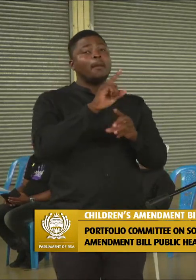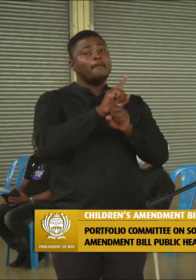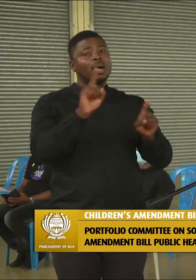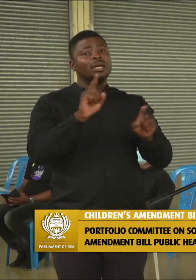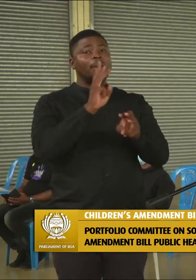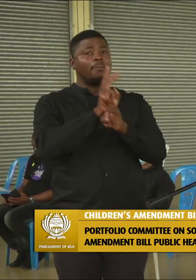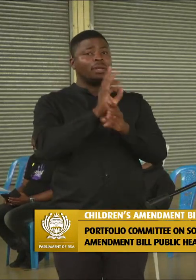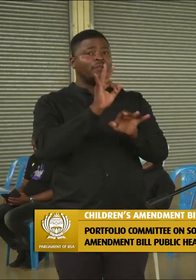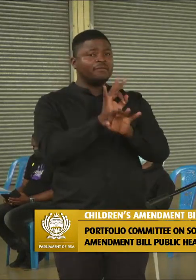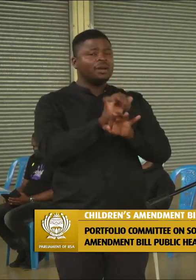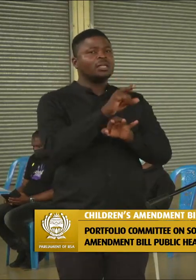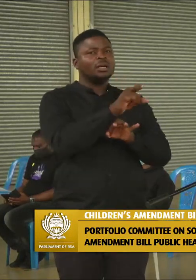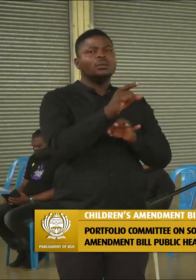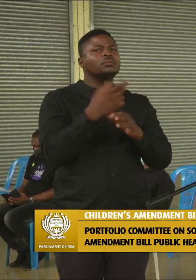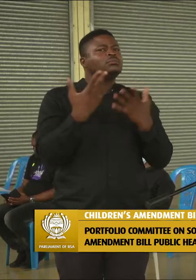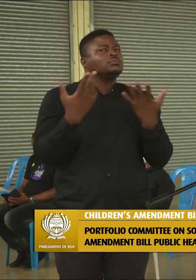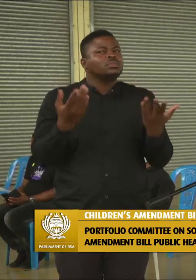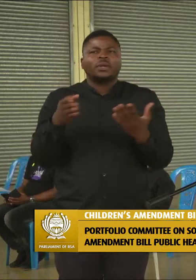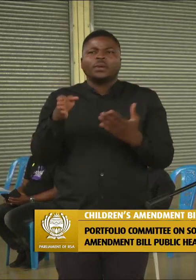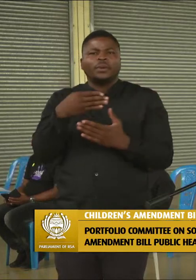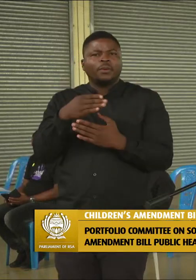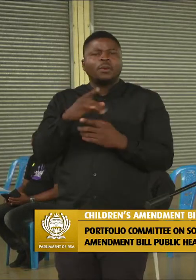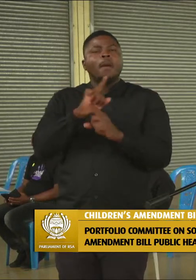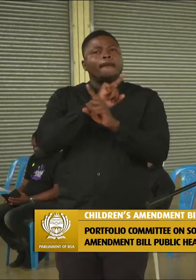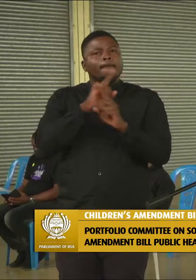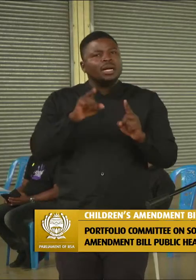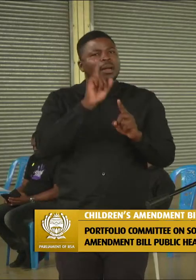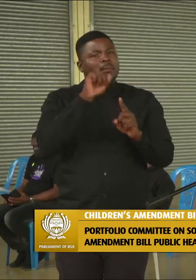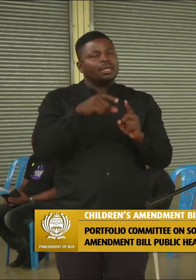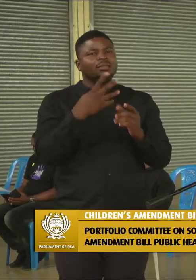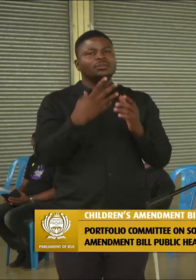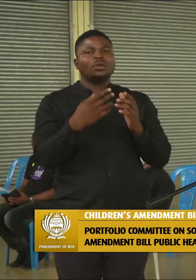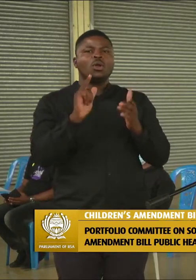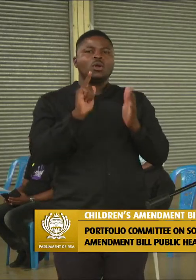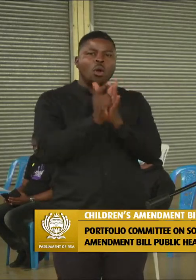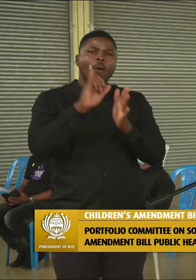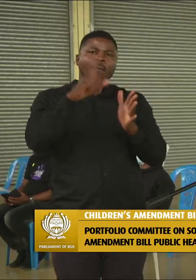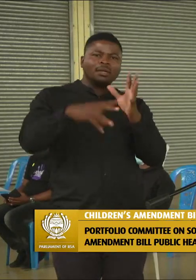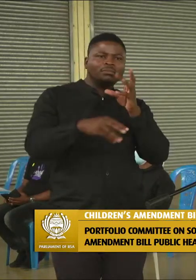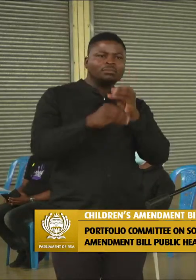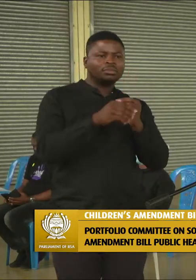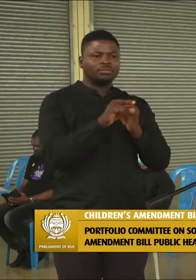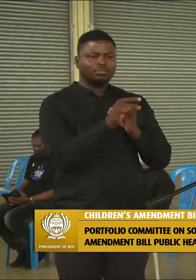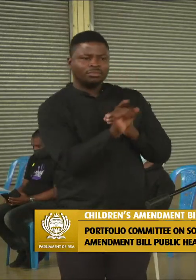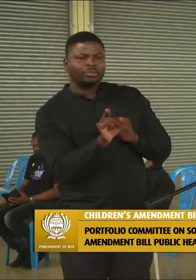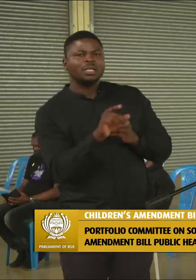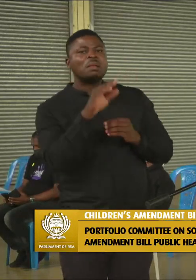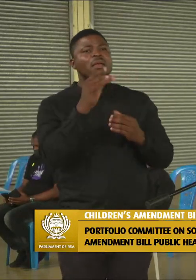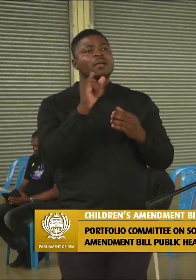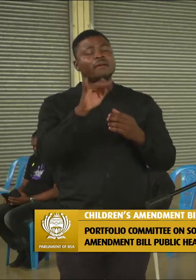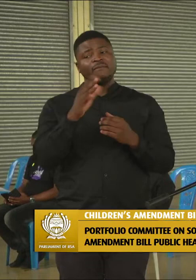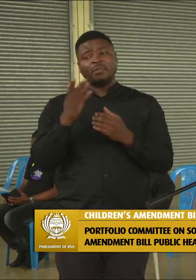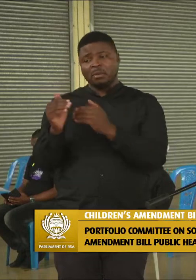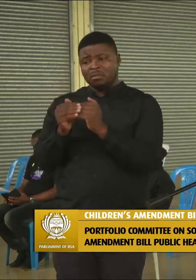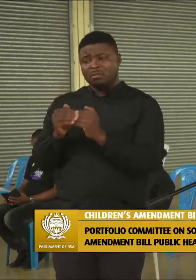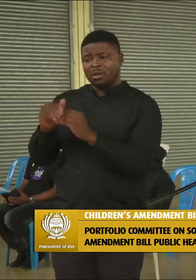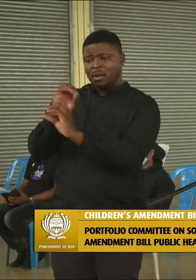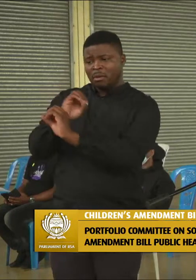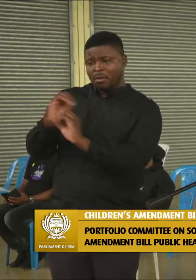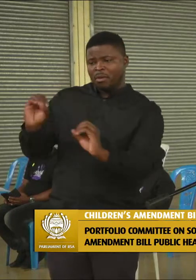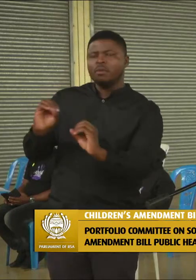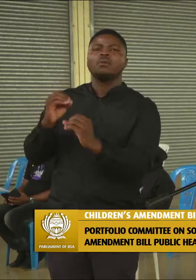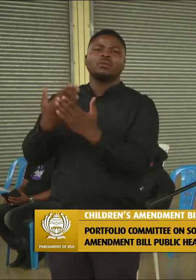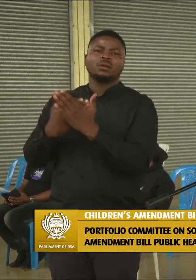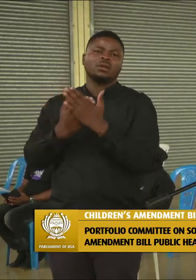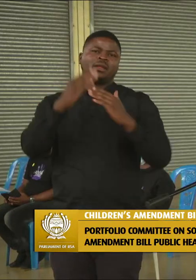ayikho iphathi yomthetho le eba restrictor noma ebabophayo ebabophezela ukuthi mhlambe within 7 days